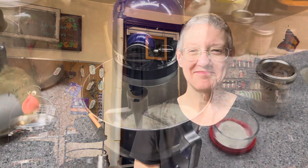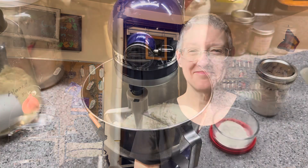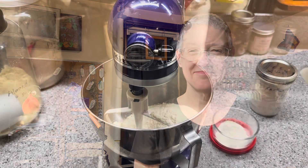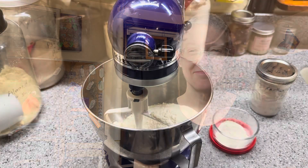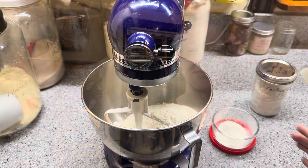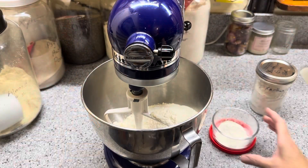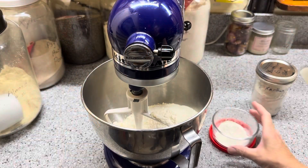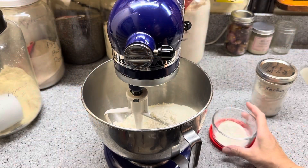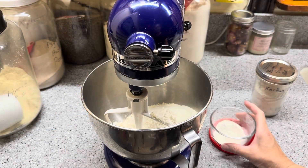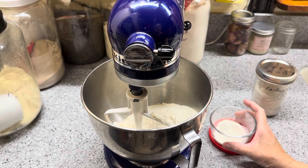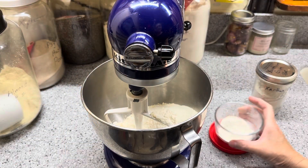gum.